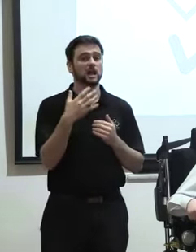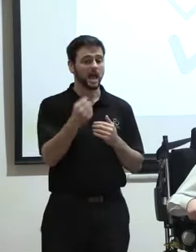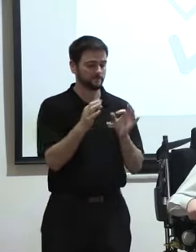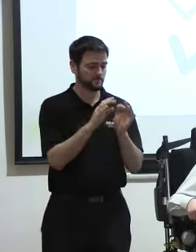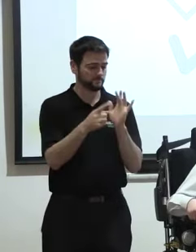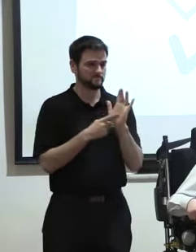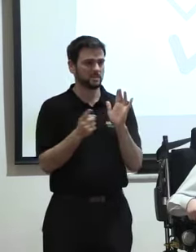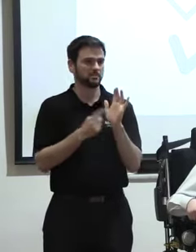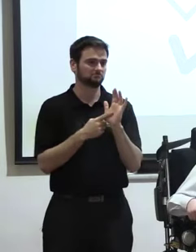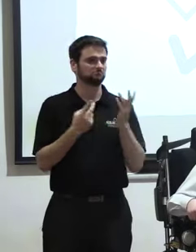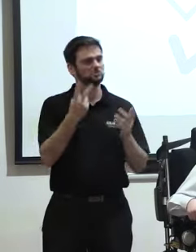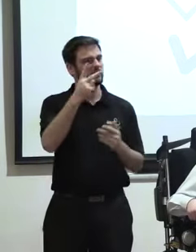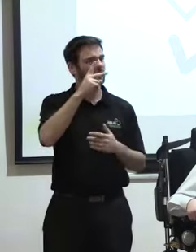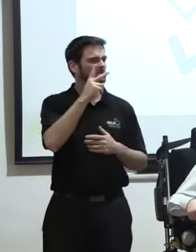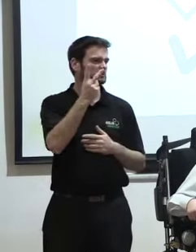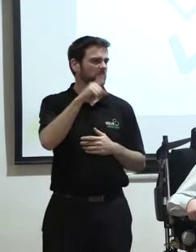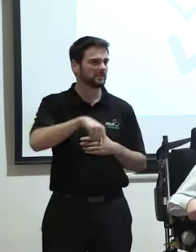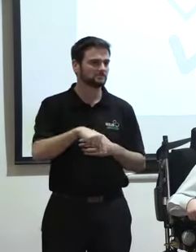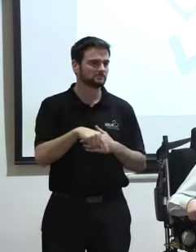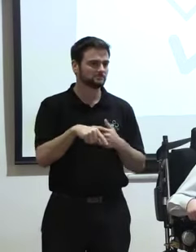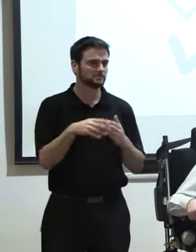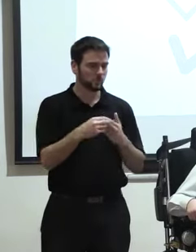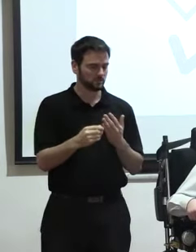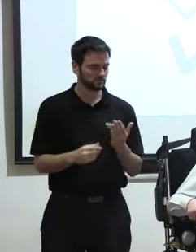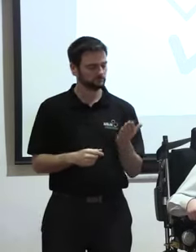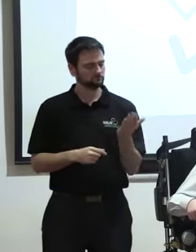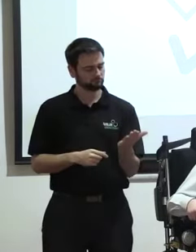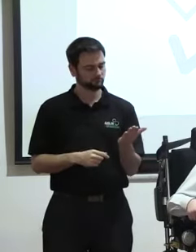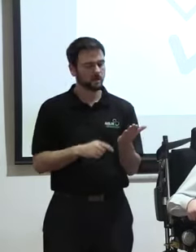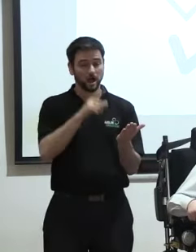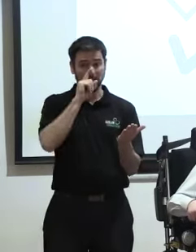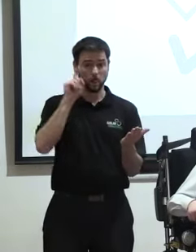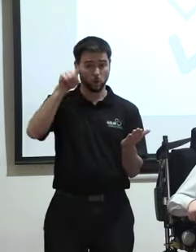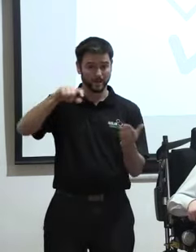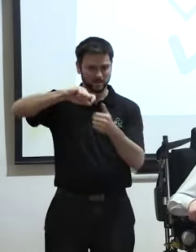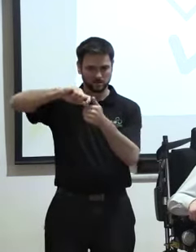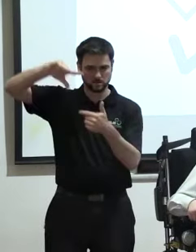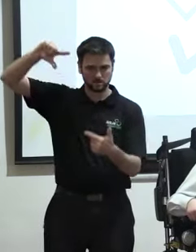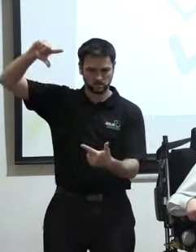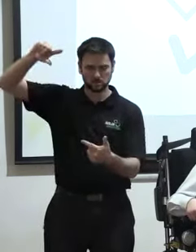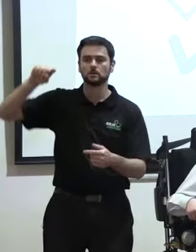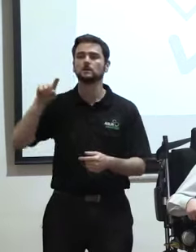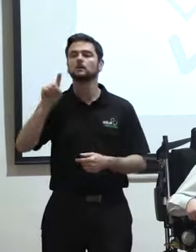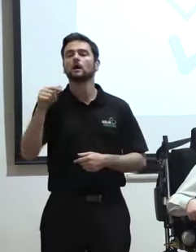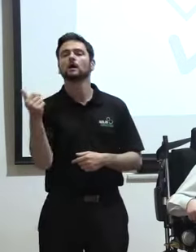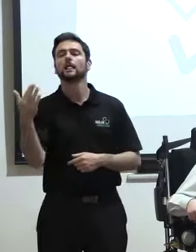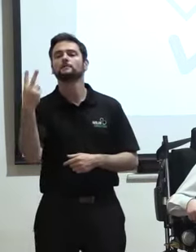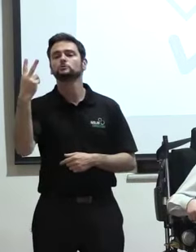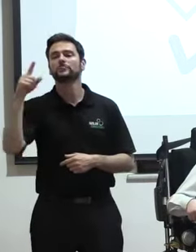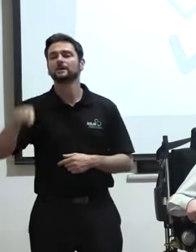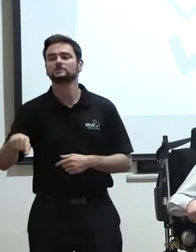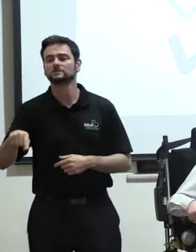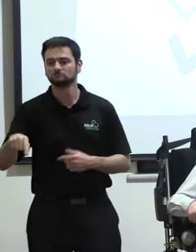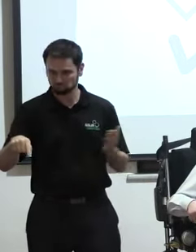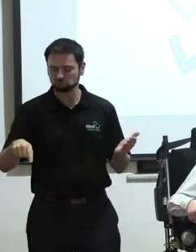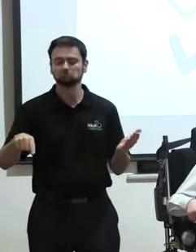can claim $2,000 from my plan. Then I can wait a day or two for it to appear in my bank account, and